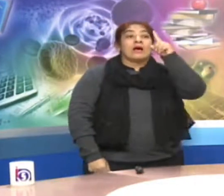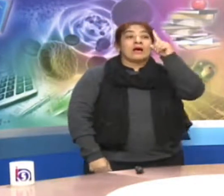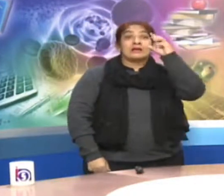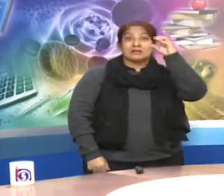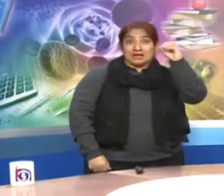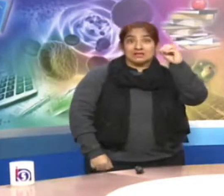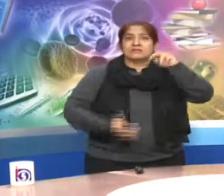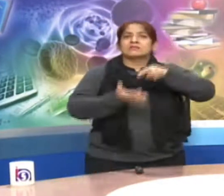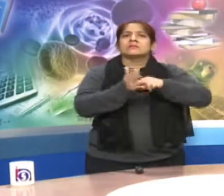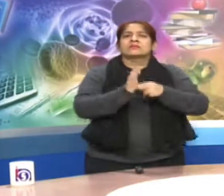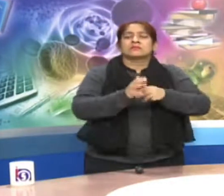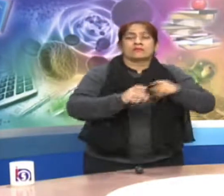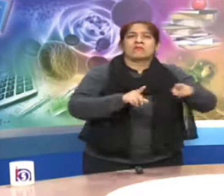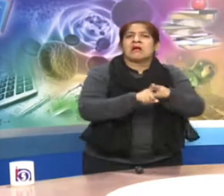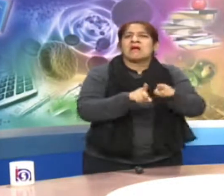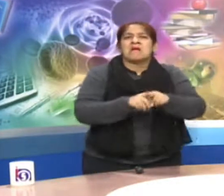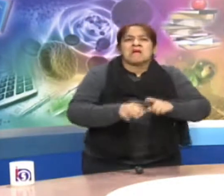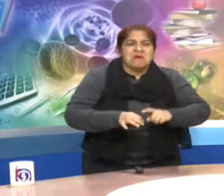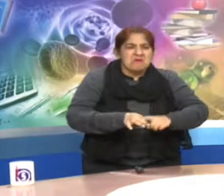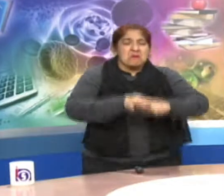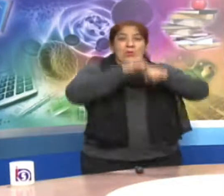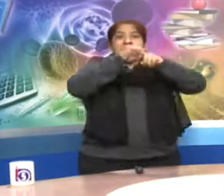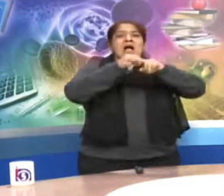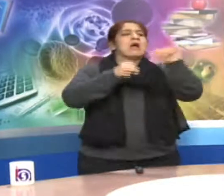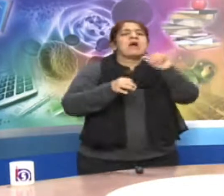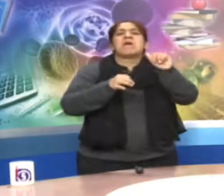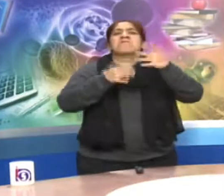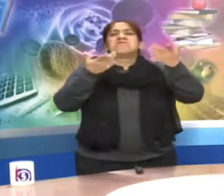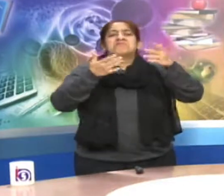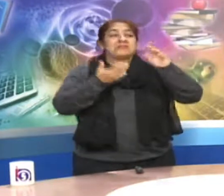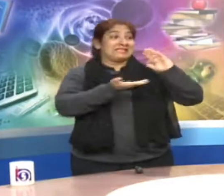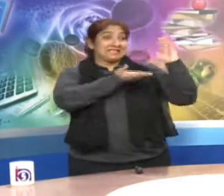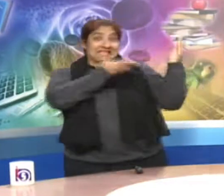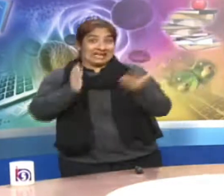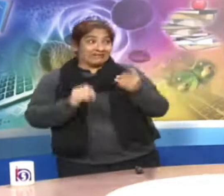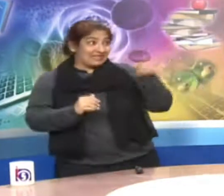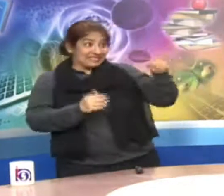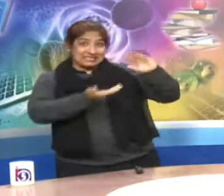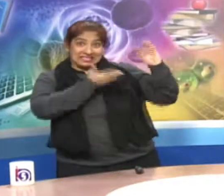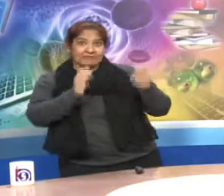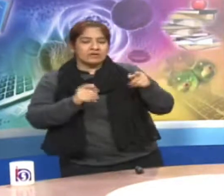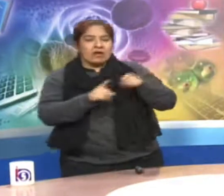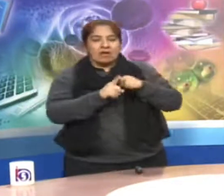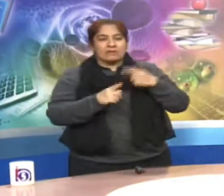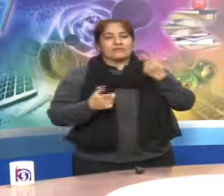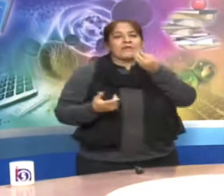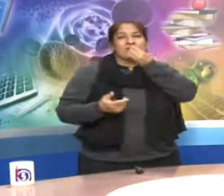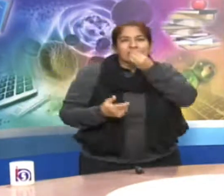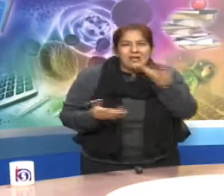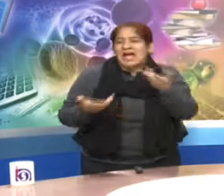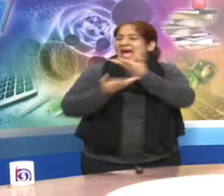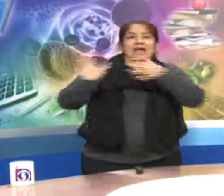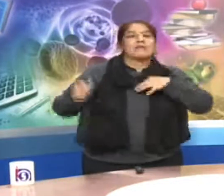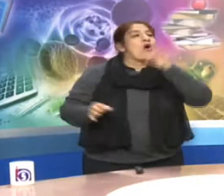the product and not buy it online. 10th, low quality service. After you buy the